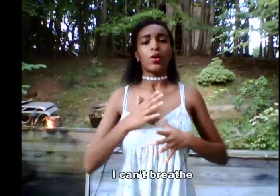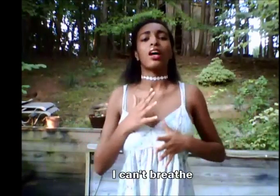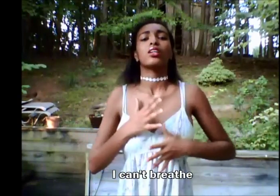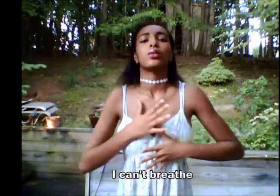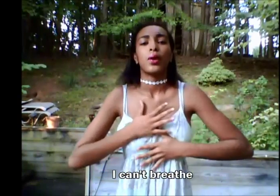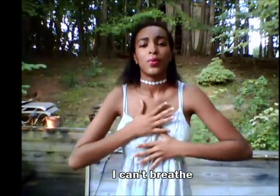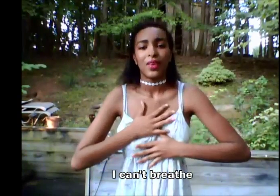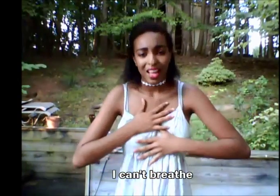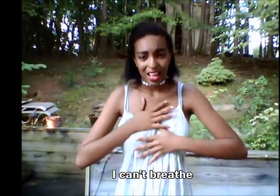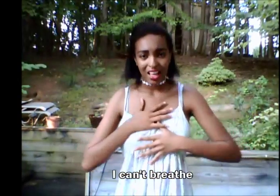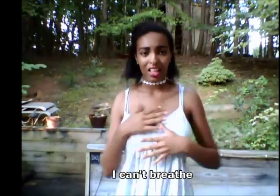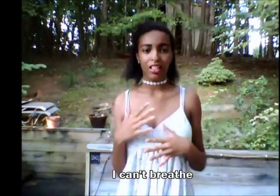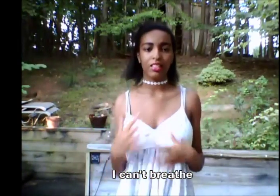catching my breath